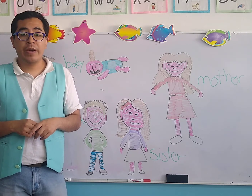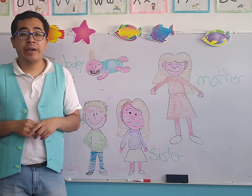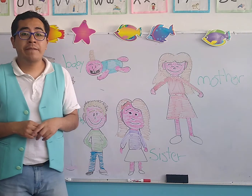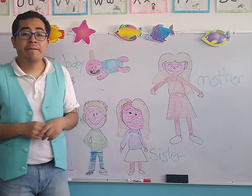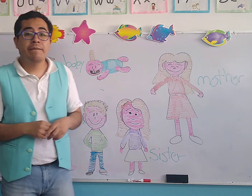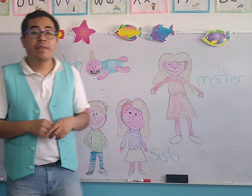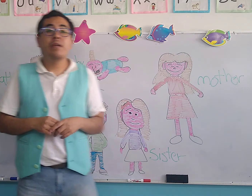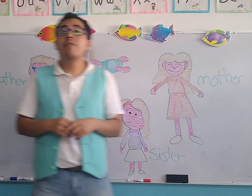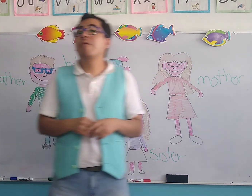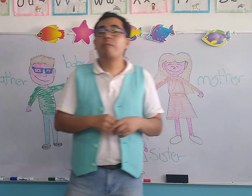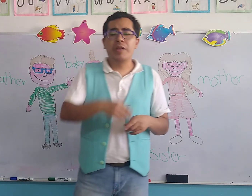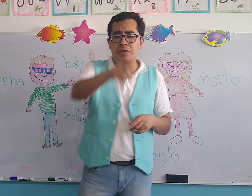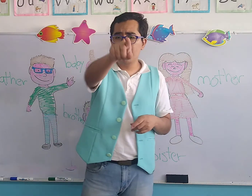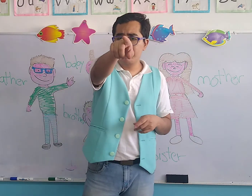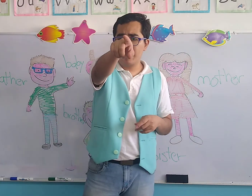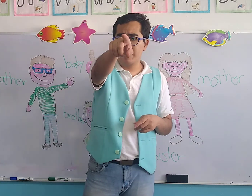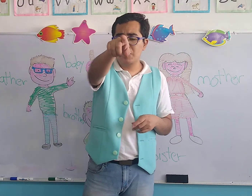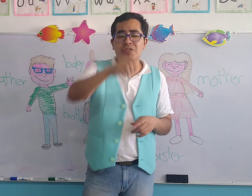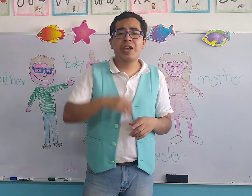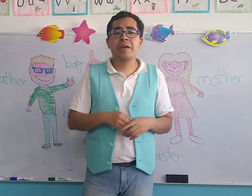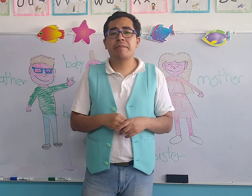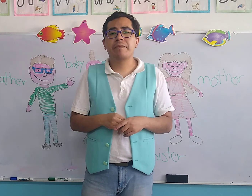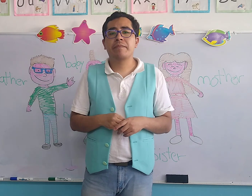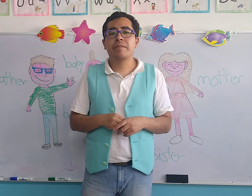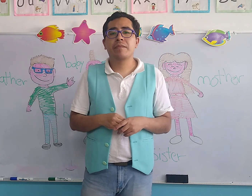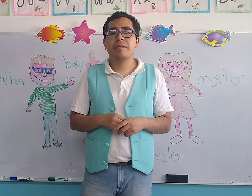Okay. What's your mother's name?